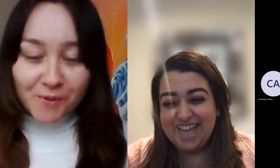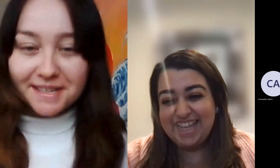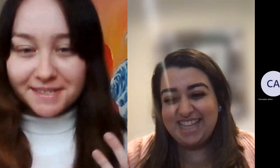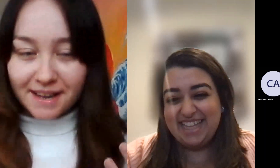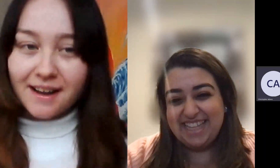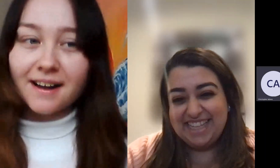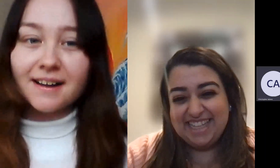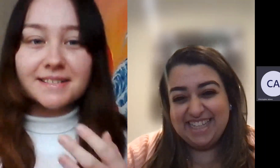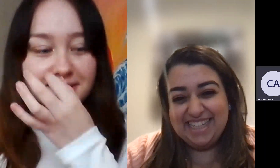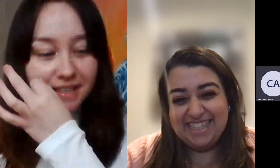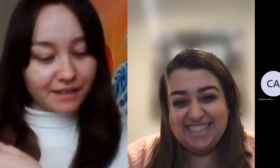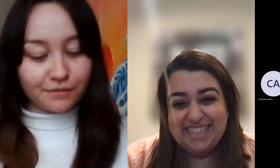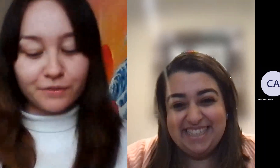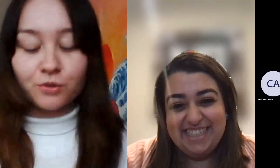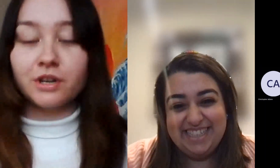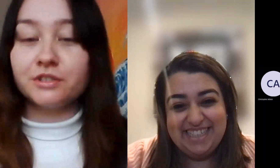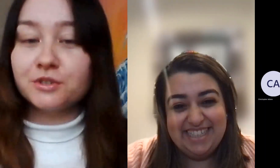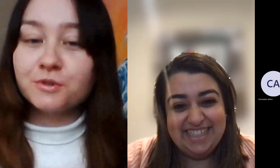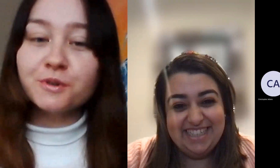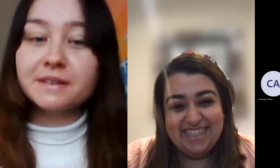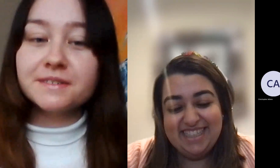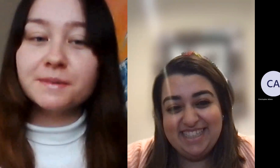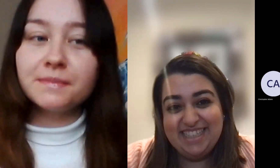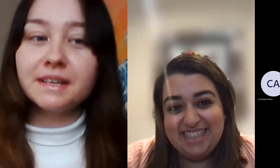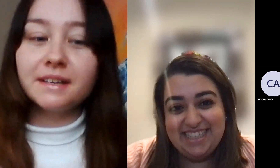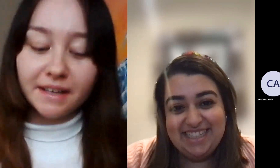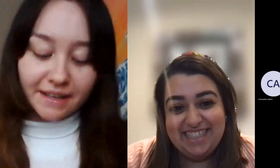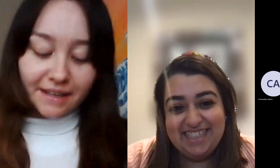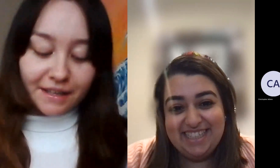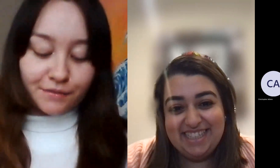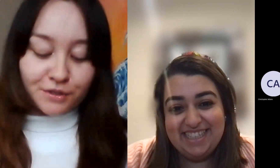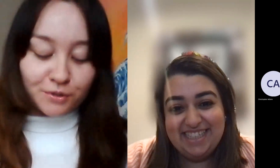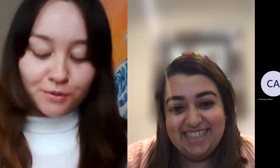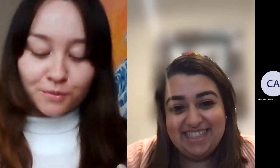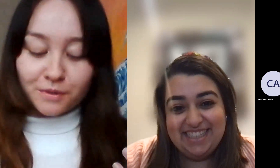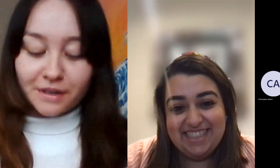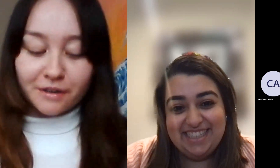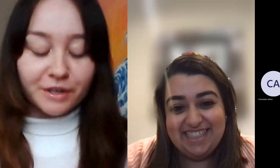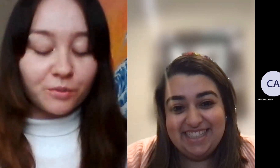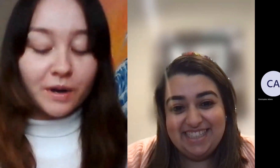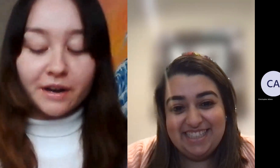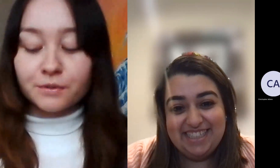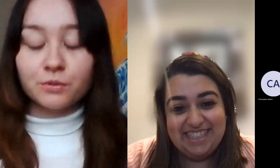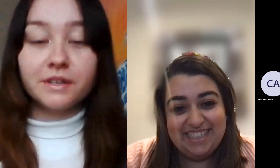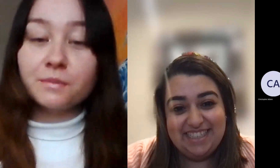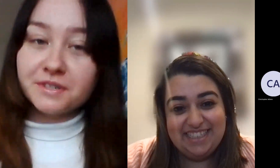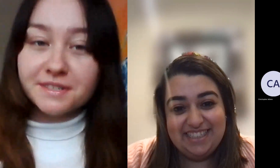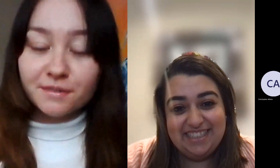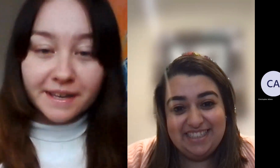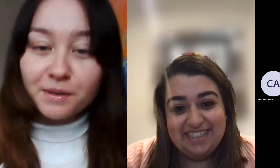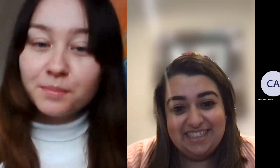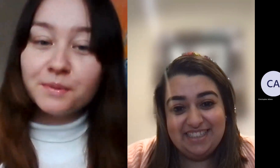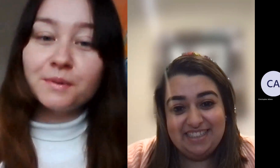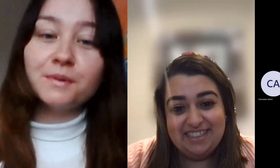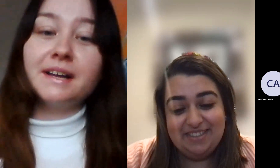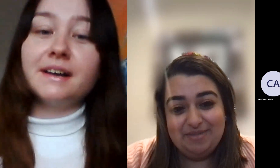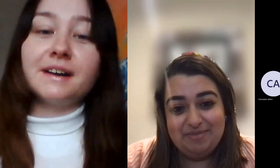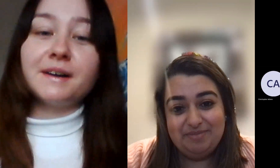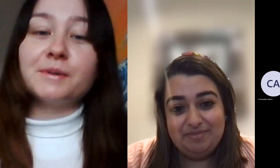well. Always ask if you're unsure about something, if you are unaware of all the options